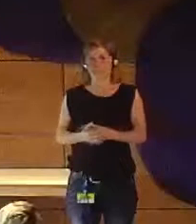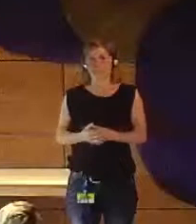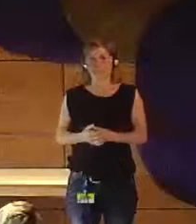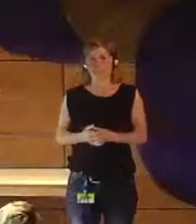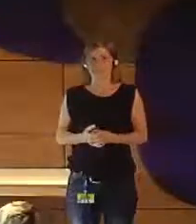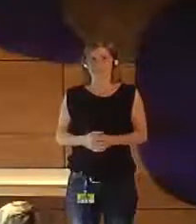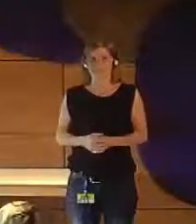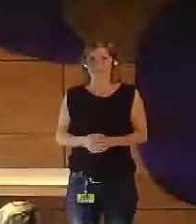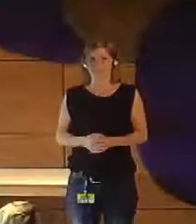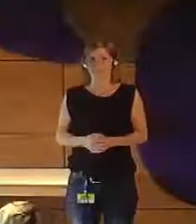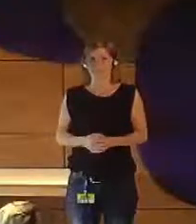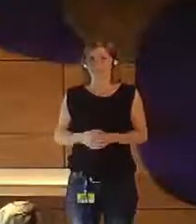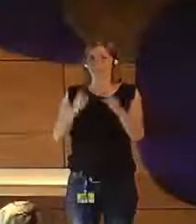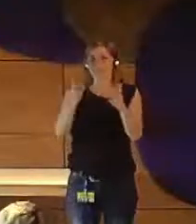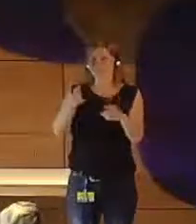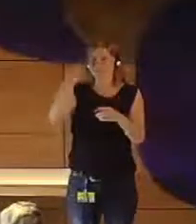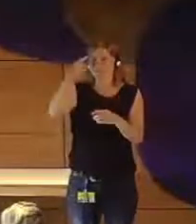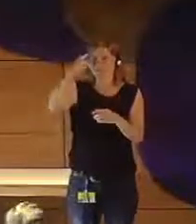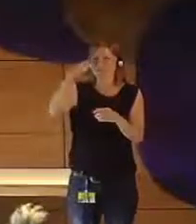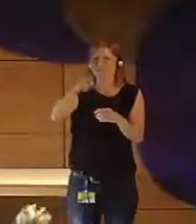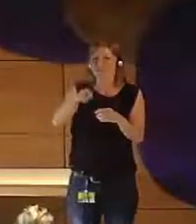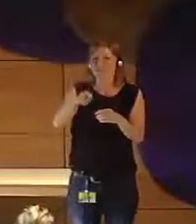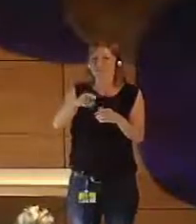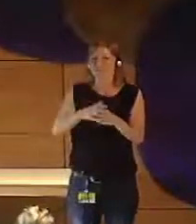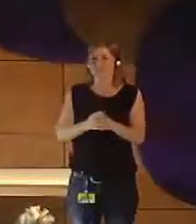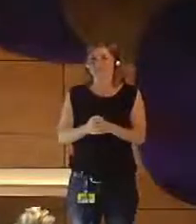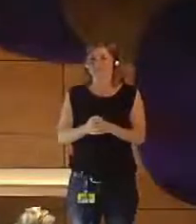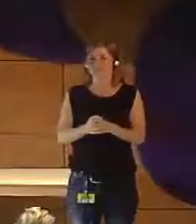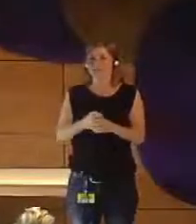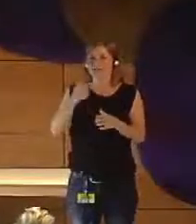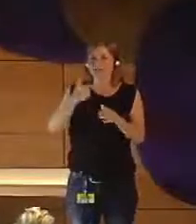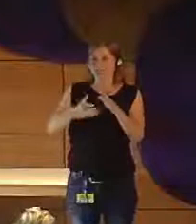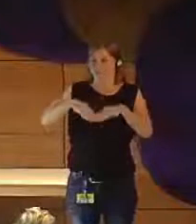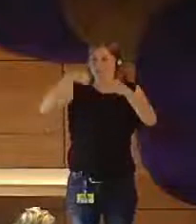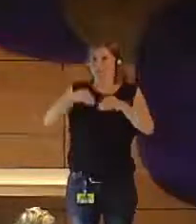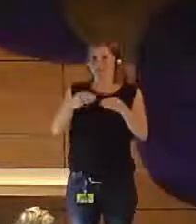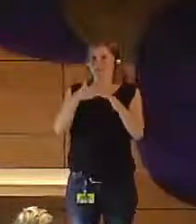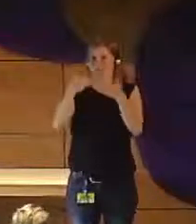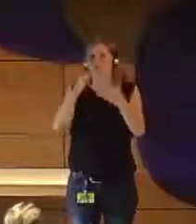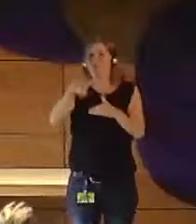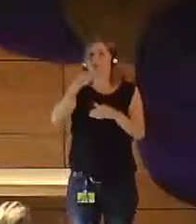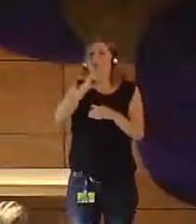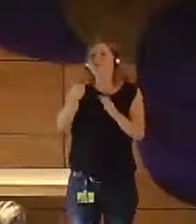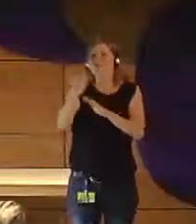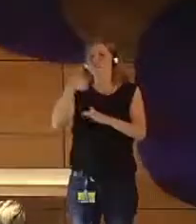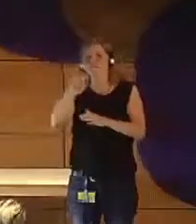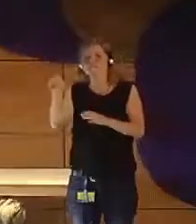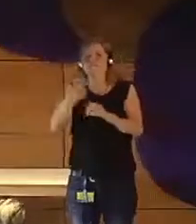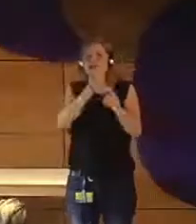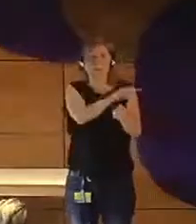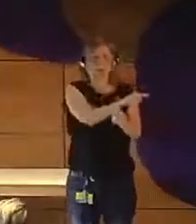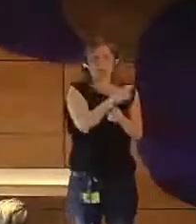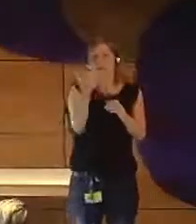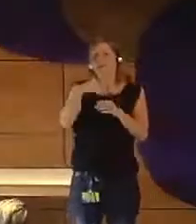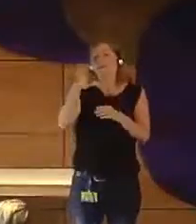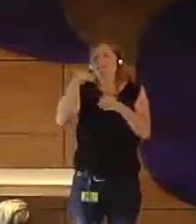told you about the Kingdom of Mercia? Hers is Elvish, okay? Lord of the Rings. What she should have done is